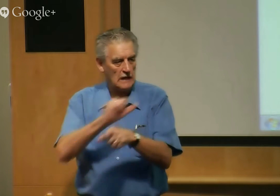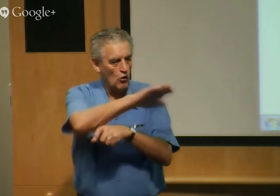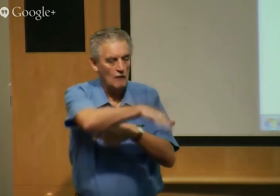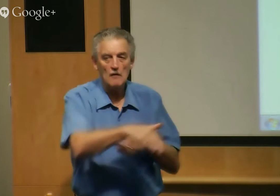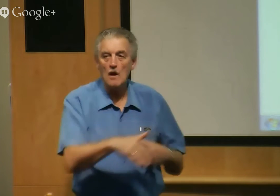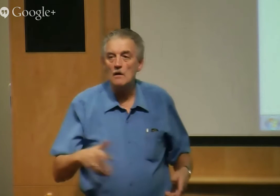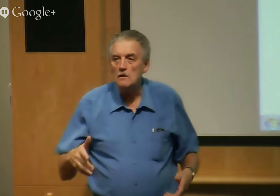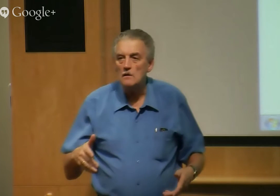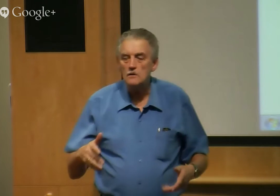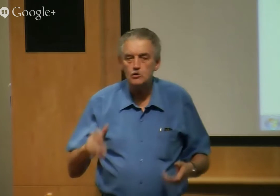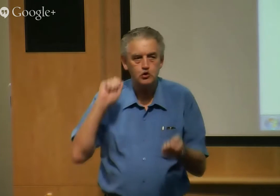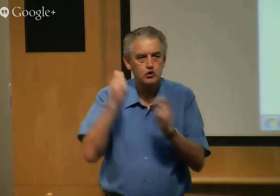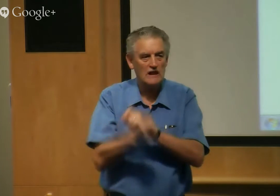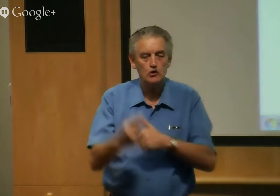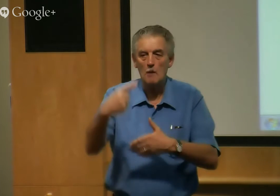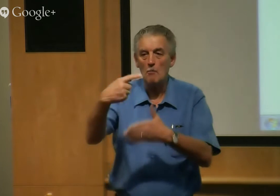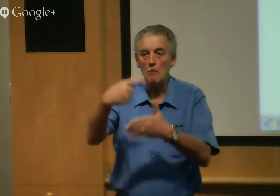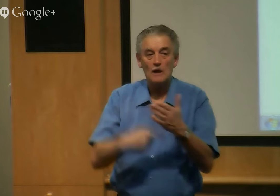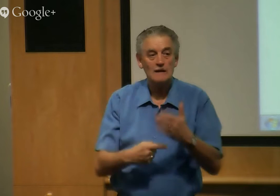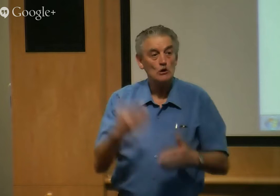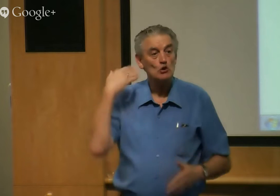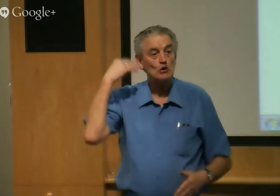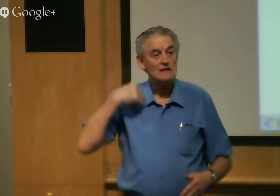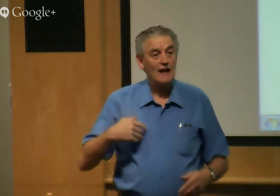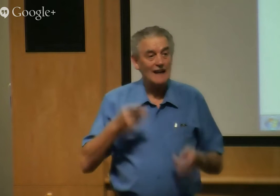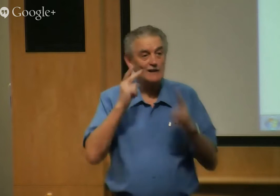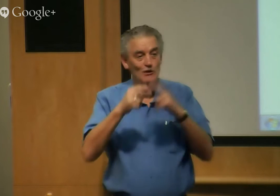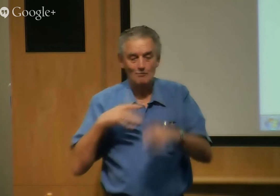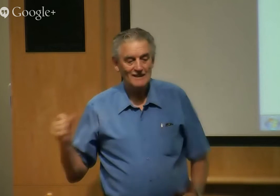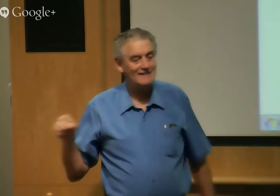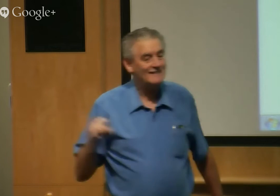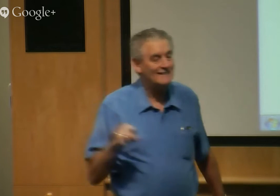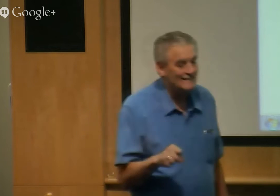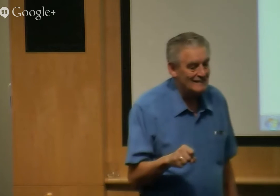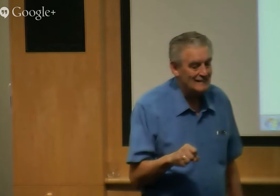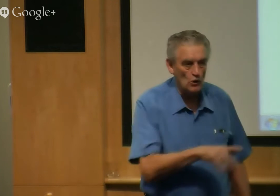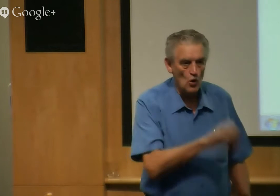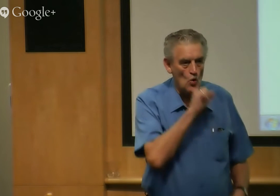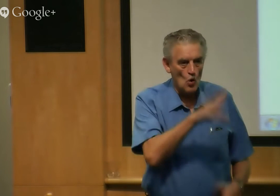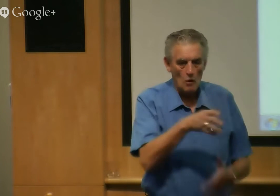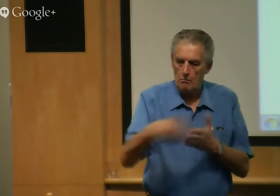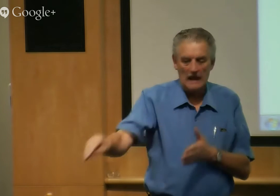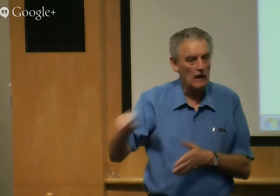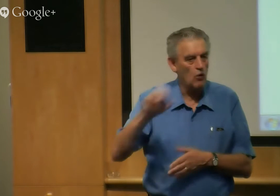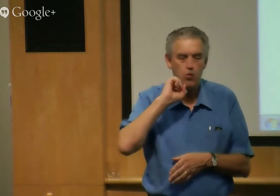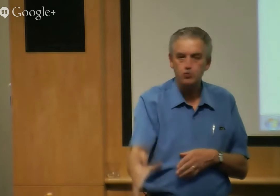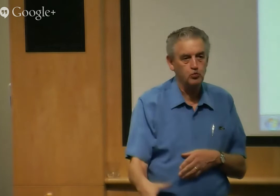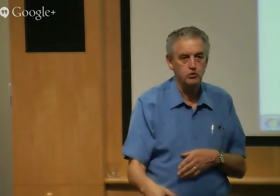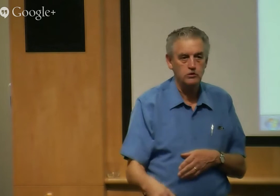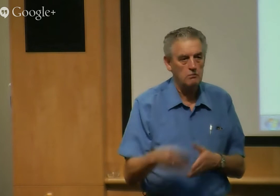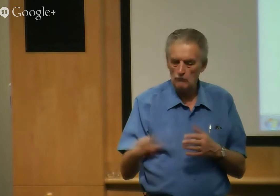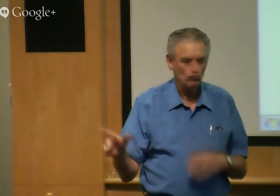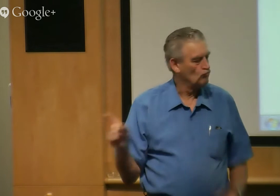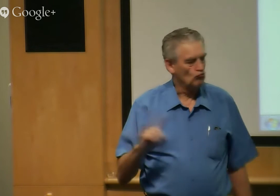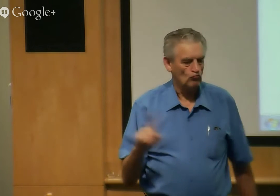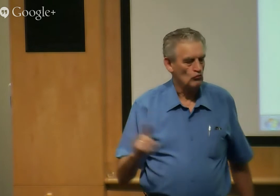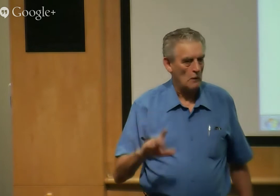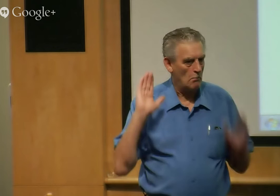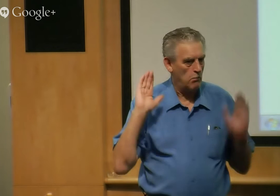into Manchester. And it's all changed the policy. So recently, when I went to take my interpreter, they said, we're not going to pay for your interpreter